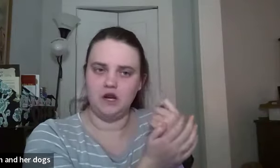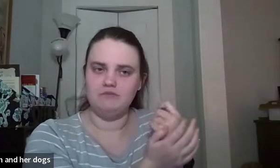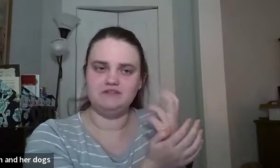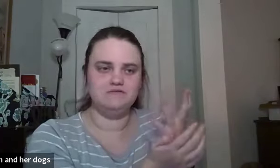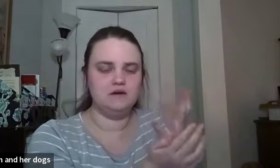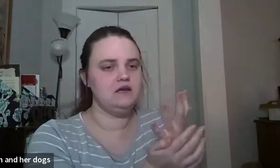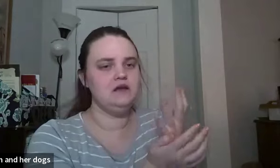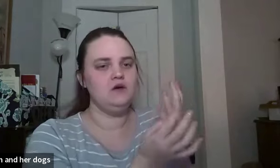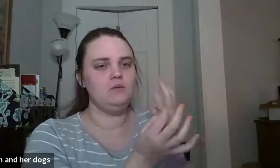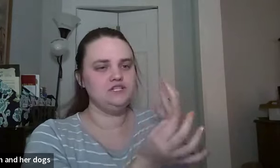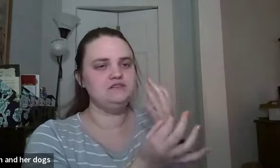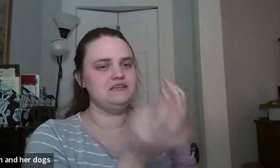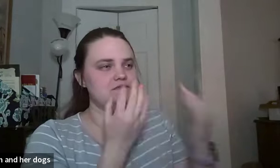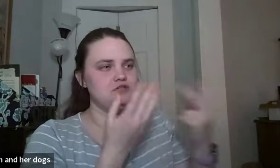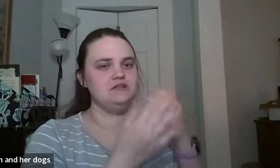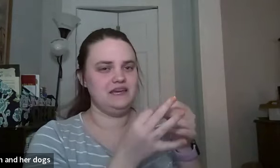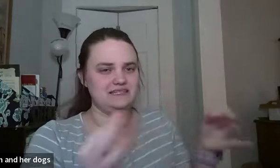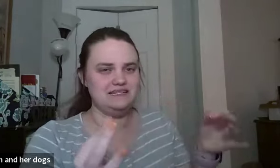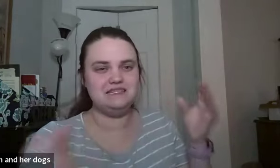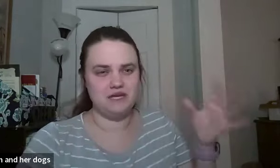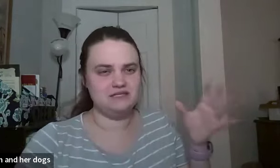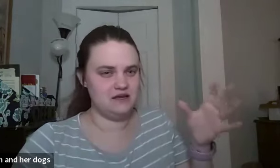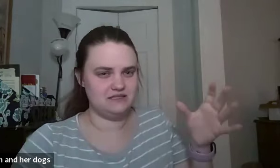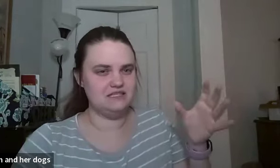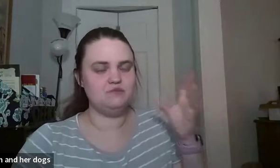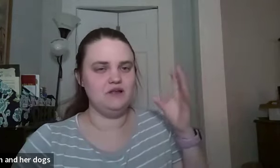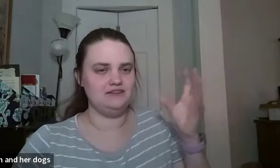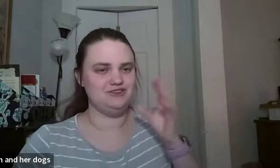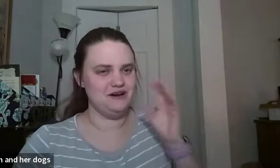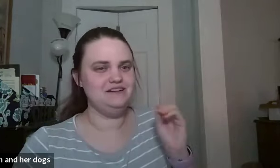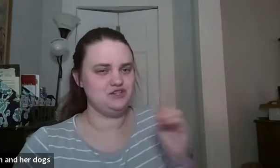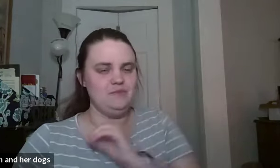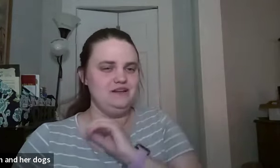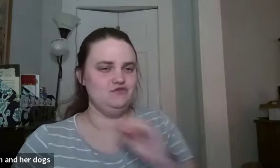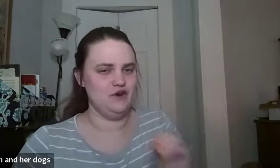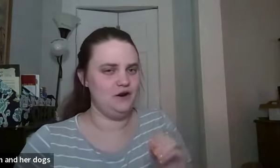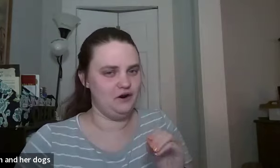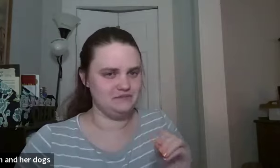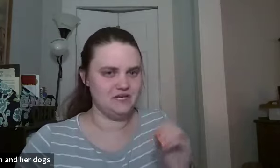describe. Once you see it visually, like in a sentence, it makes a lot of sense, but like trying to describe it is very hard